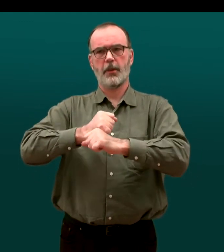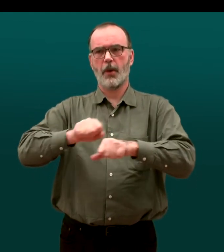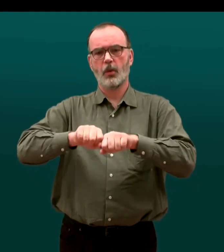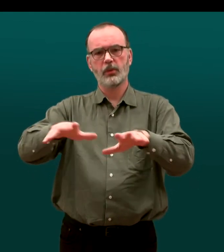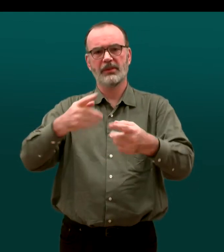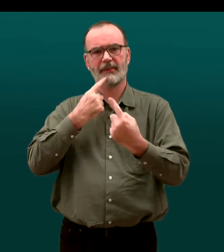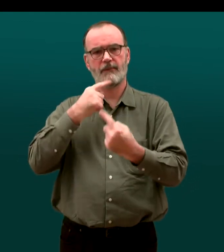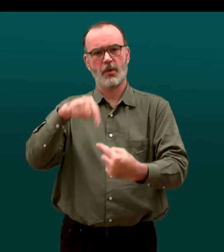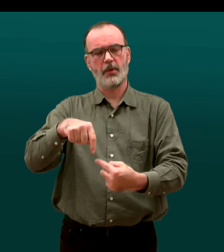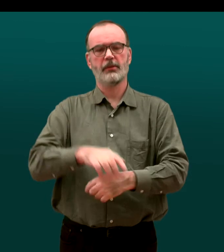health services promotion.